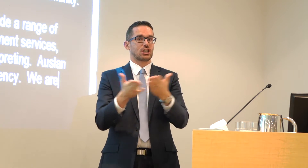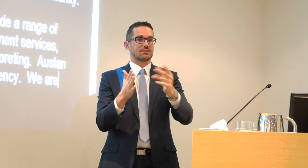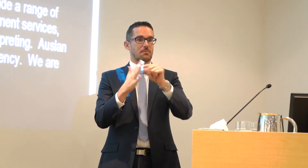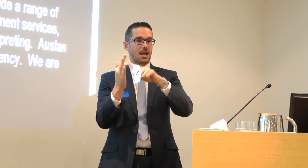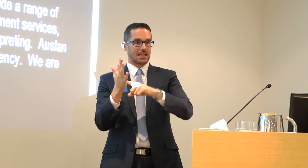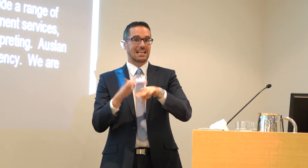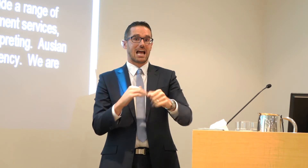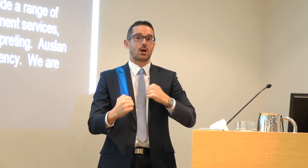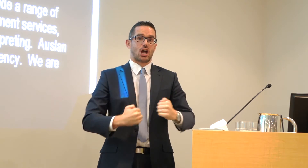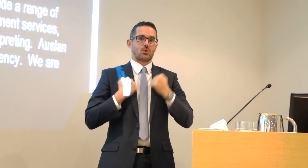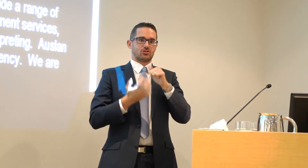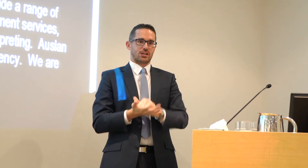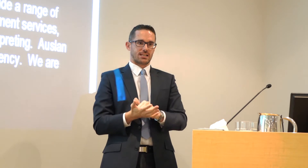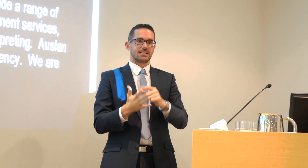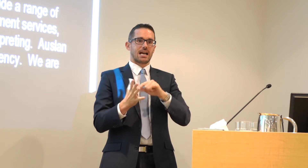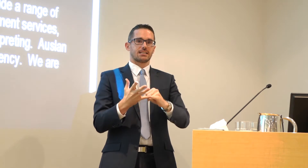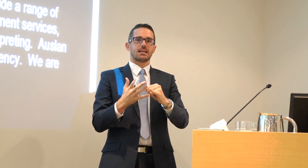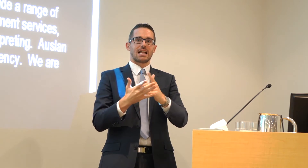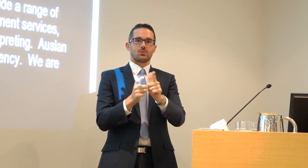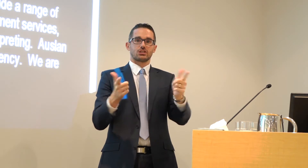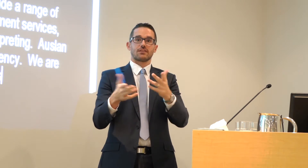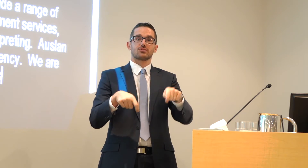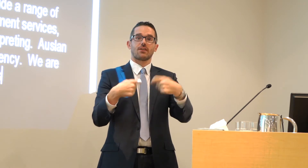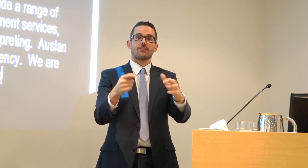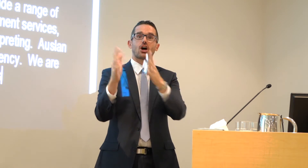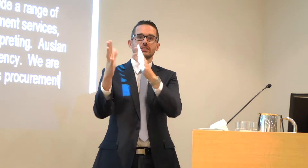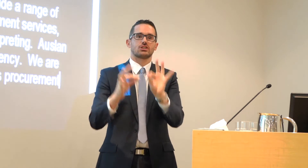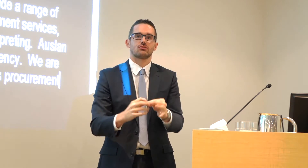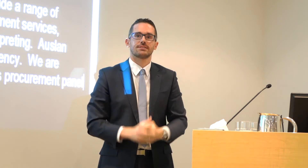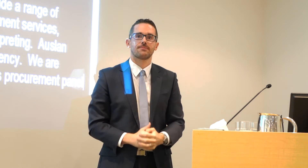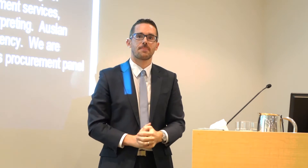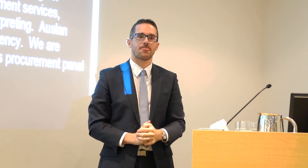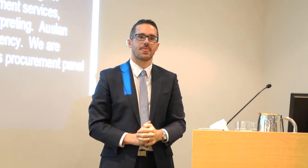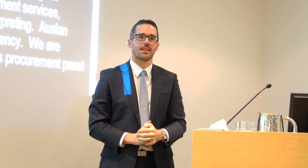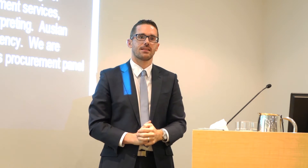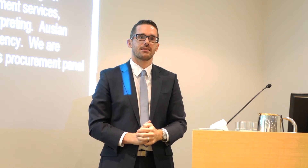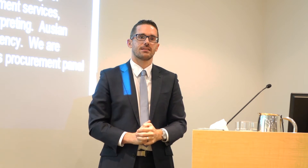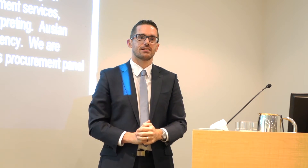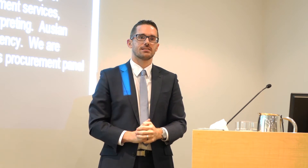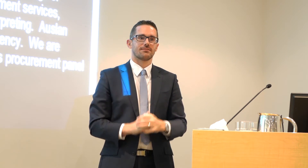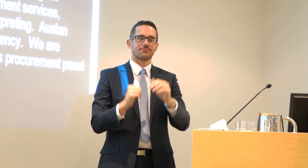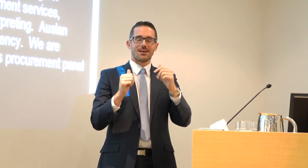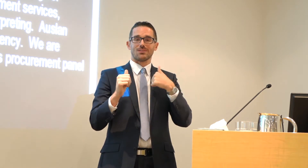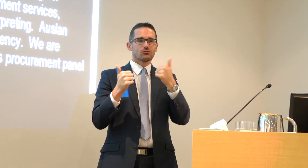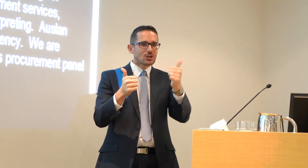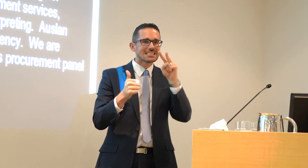be on the HPV Language Services Procurement Panel in our own right as a language service provider of Alzheimer's